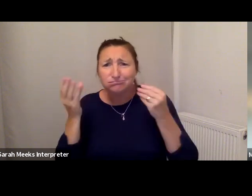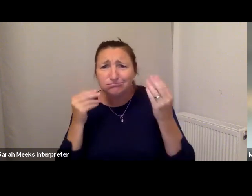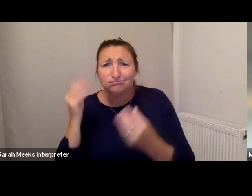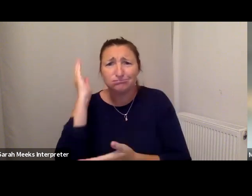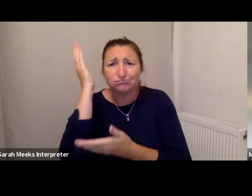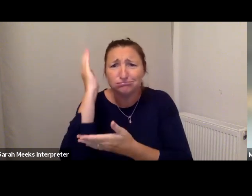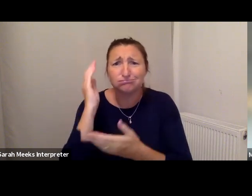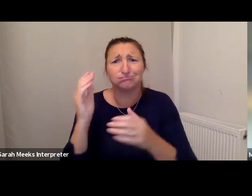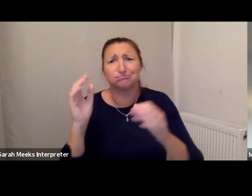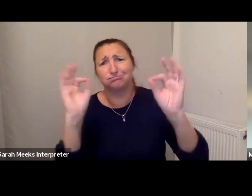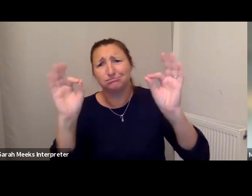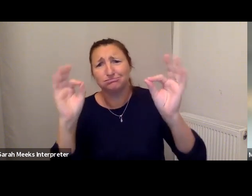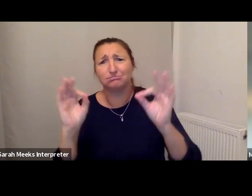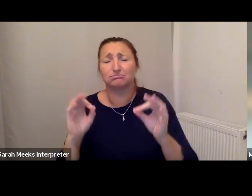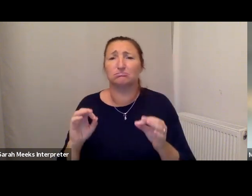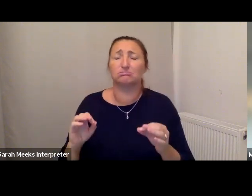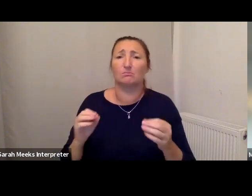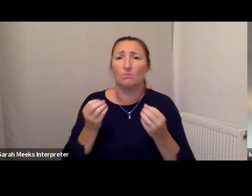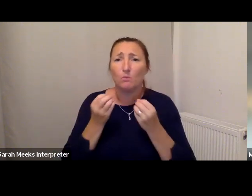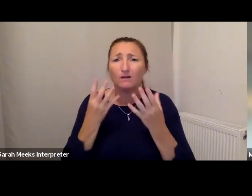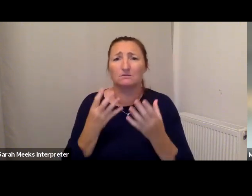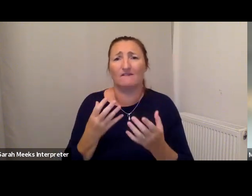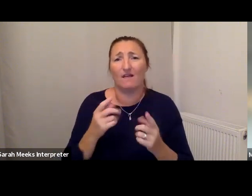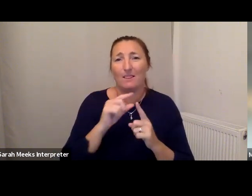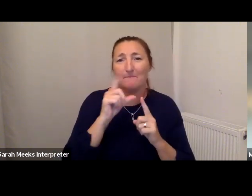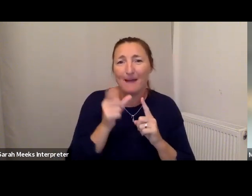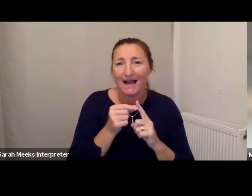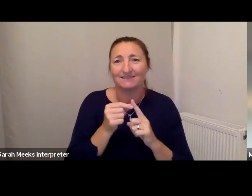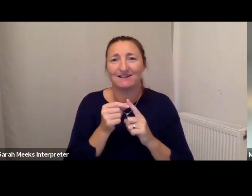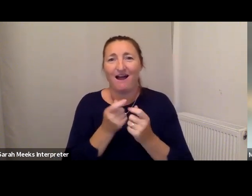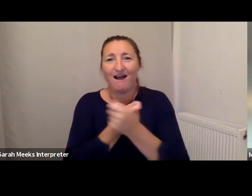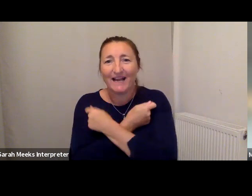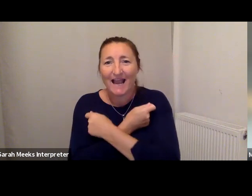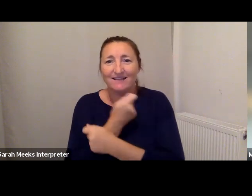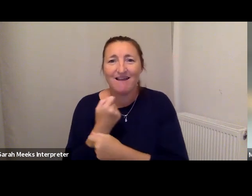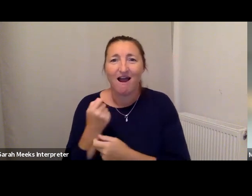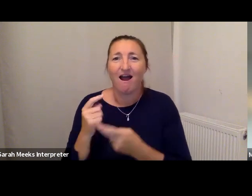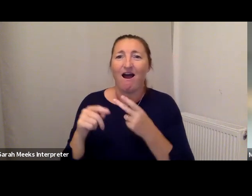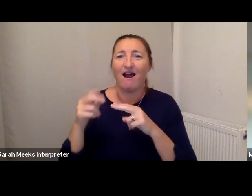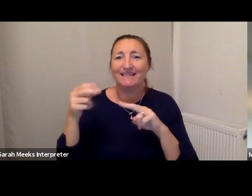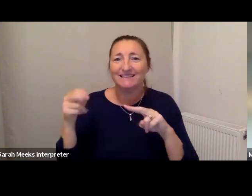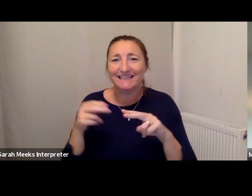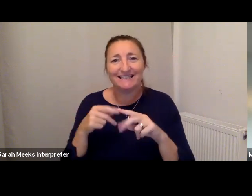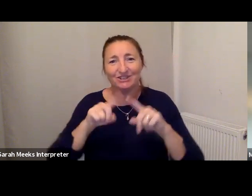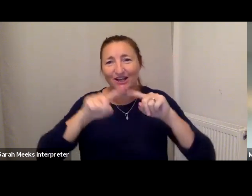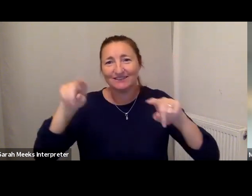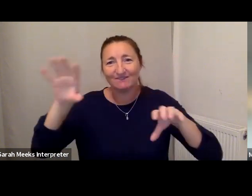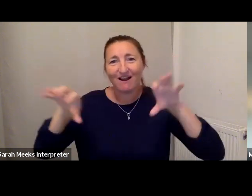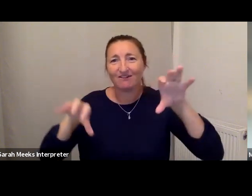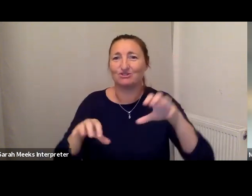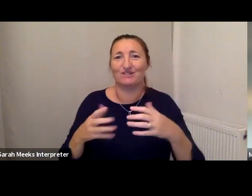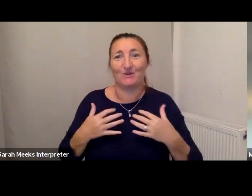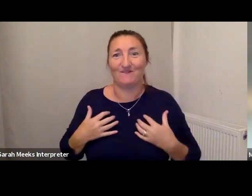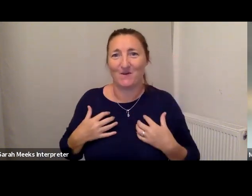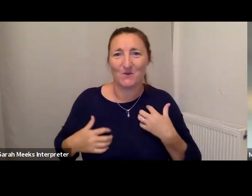of the presentations from Pakistan to Kenya to Indonesia, and it's made us, I think, really